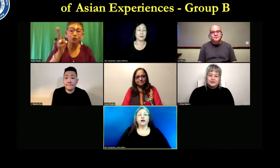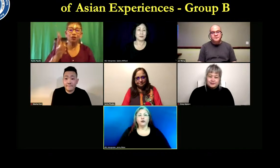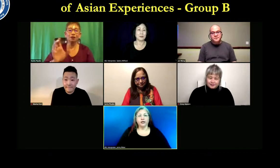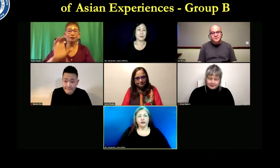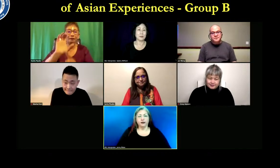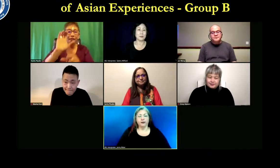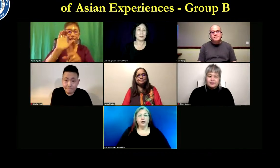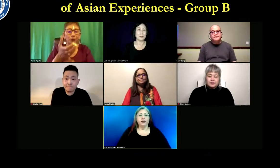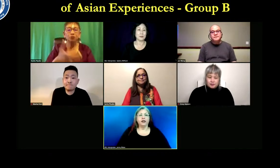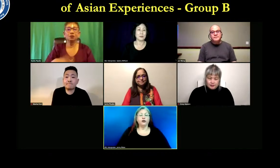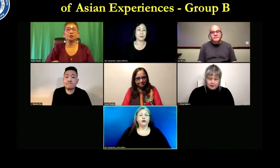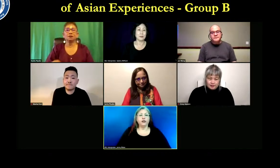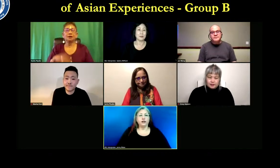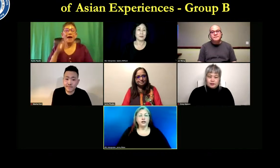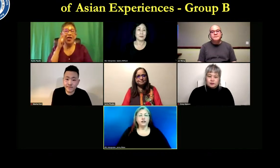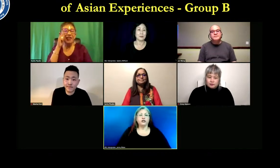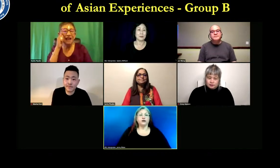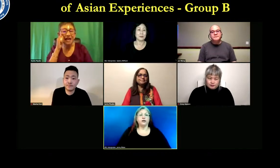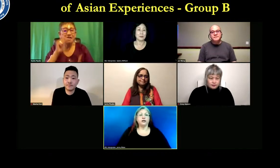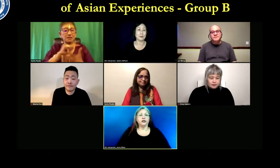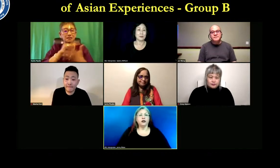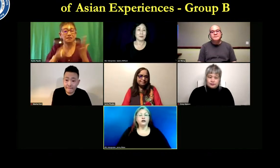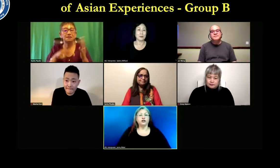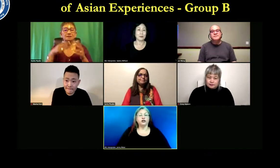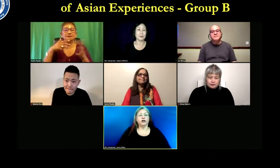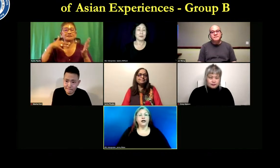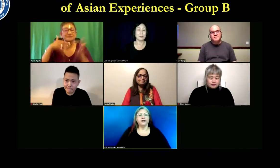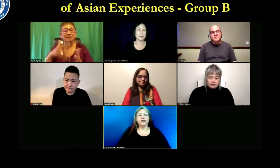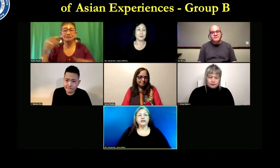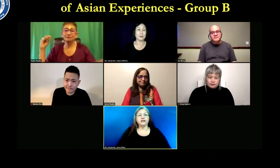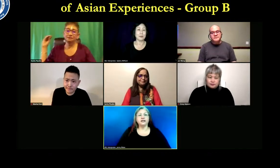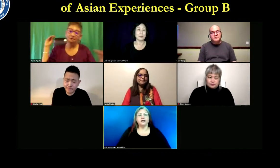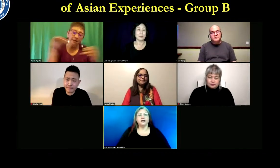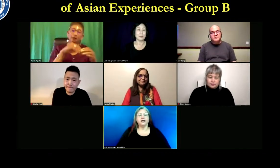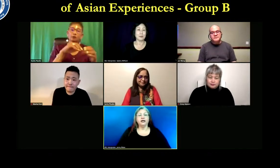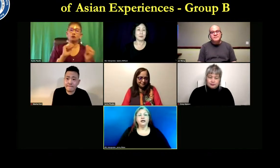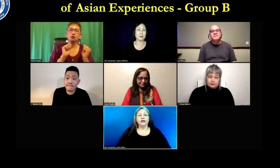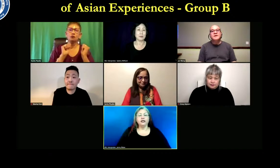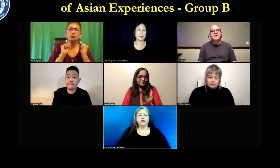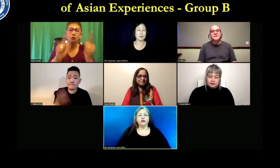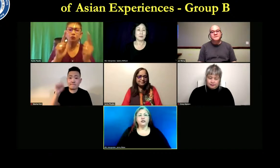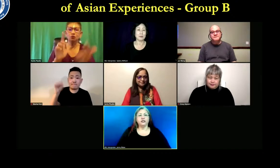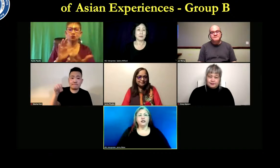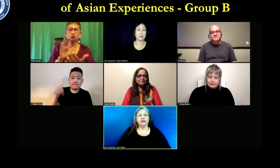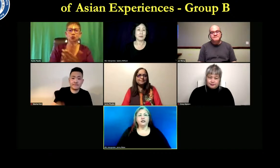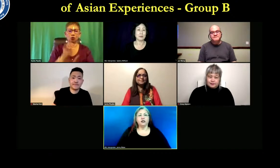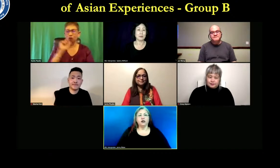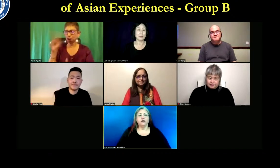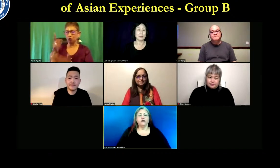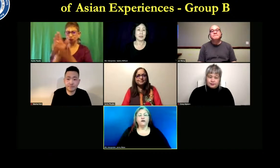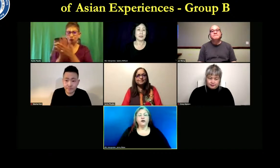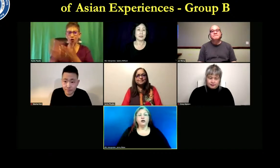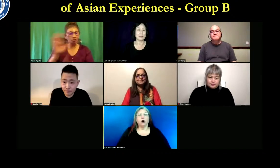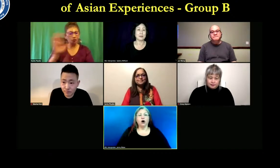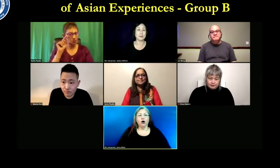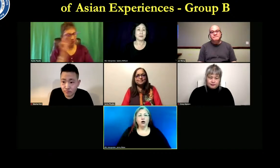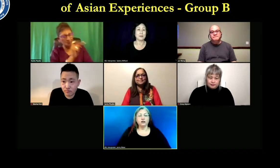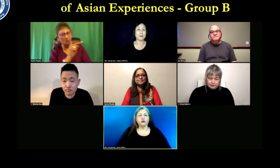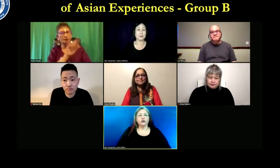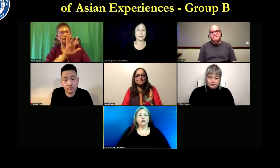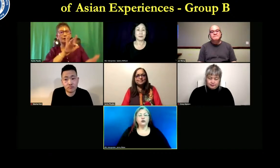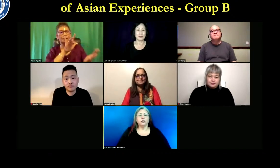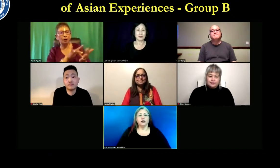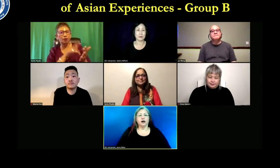a curriculum, including the history and culture, ethnicity, into the studies in